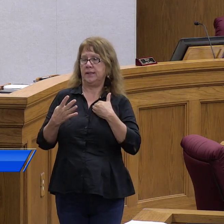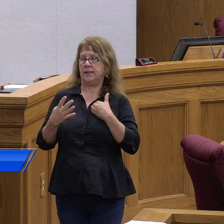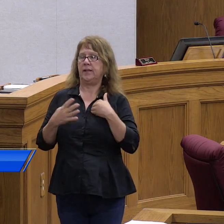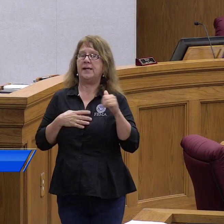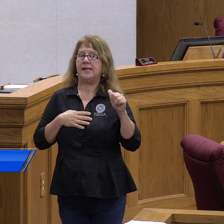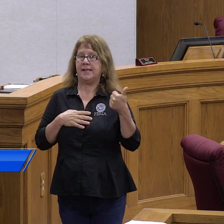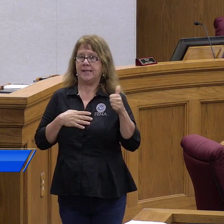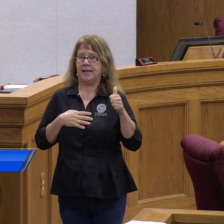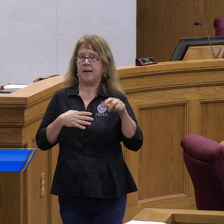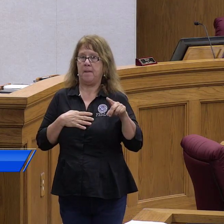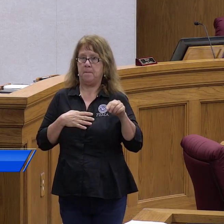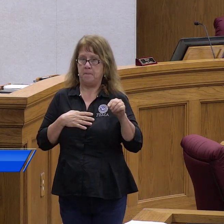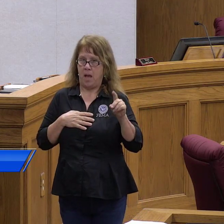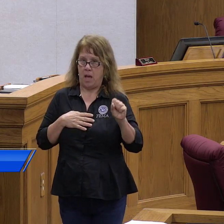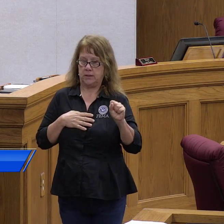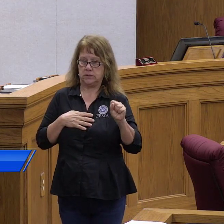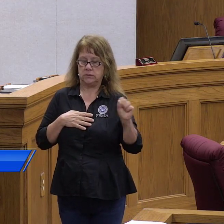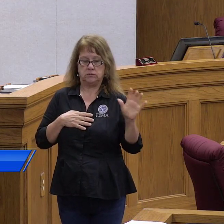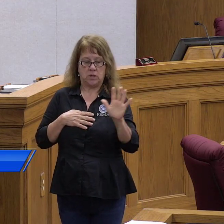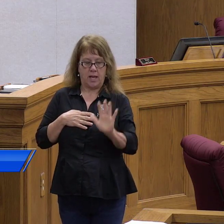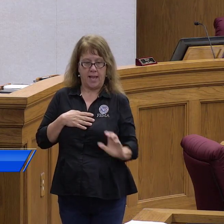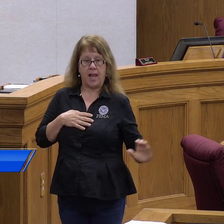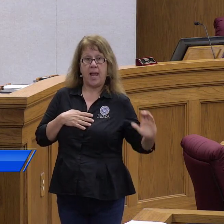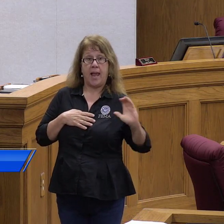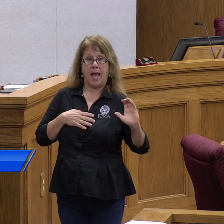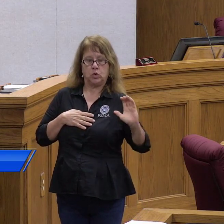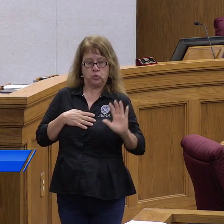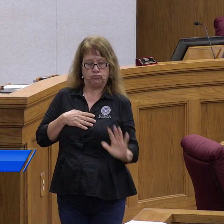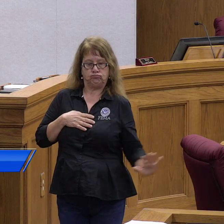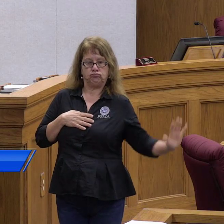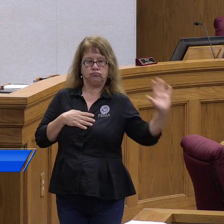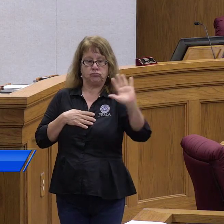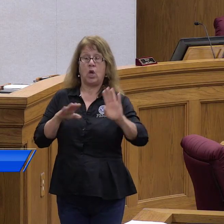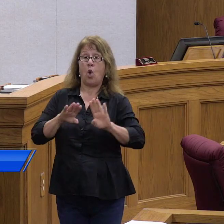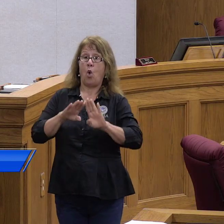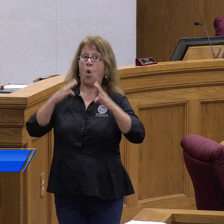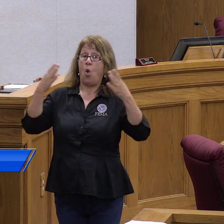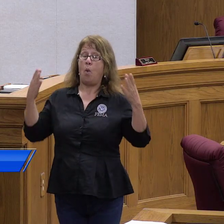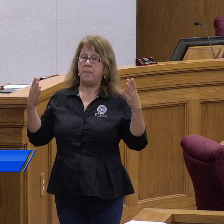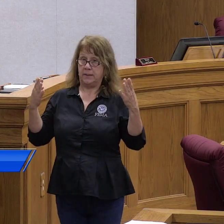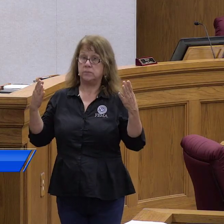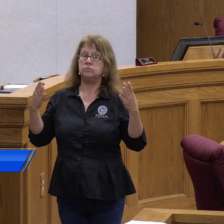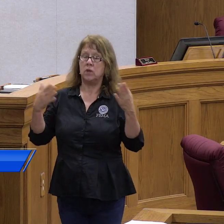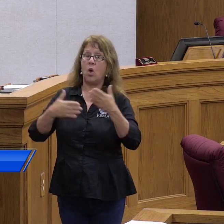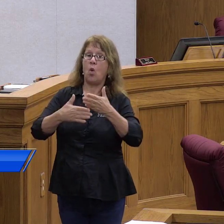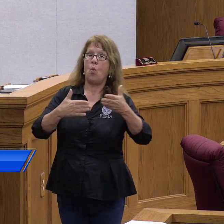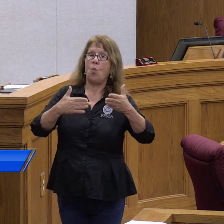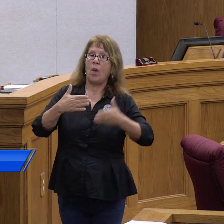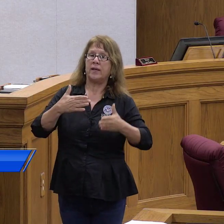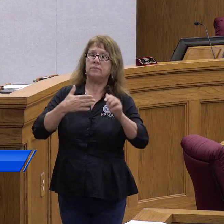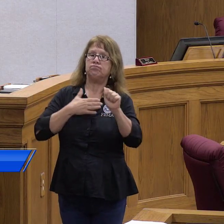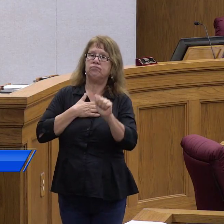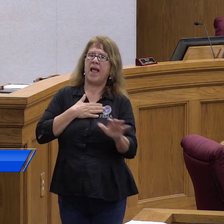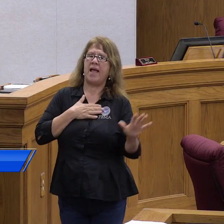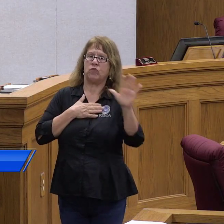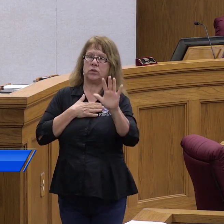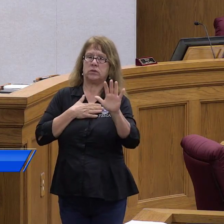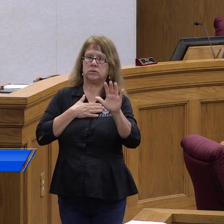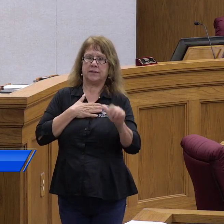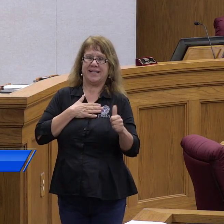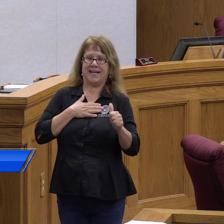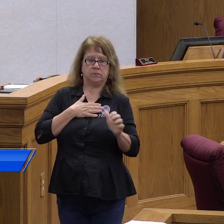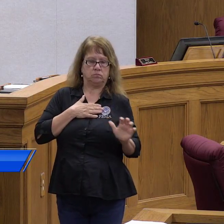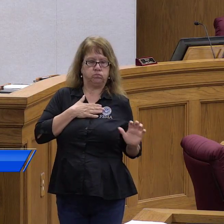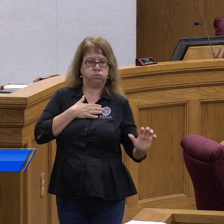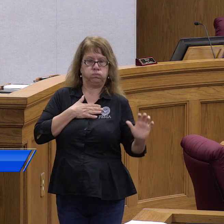10 pod sites throughout Calcasieu Parish open. And what we've done this week is basically a weekend average of each site of what